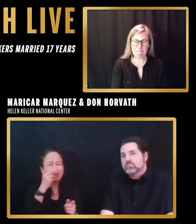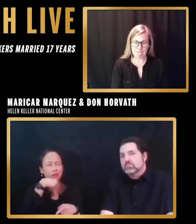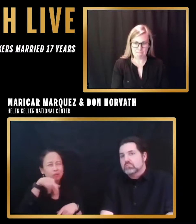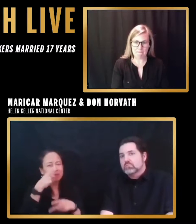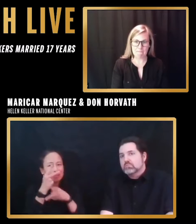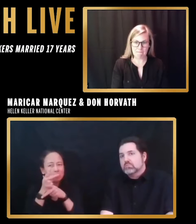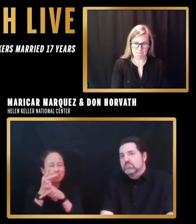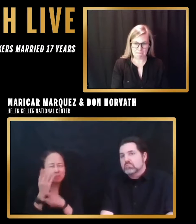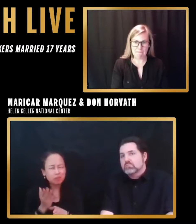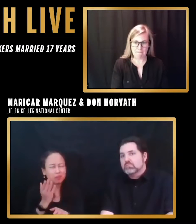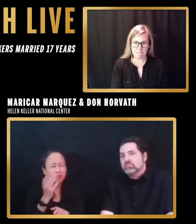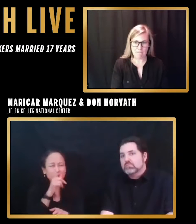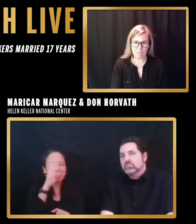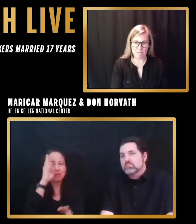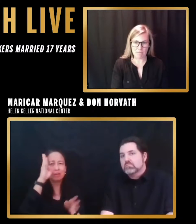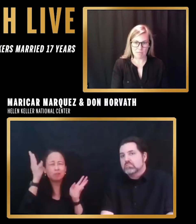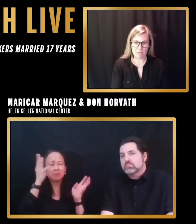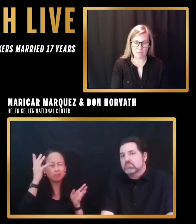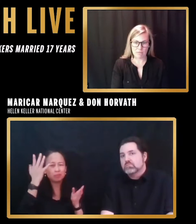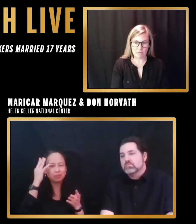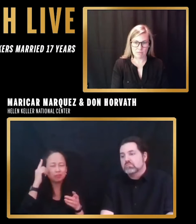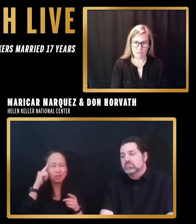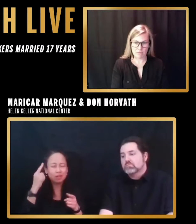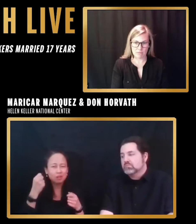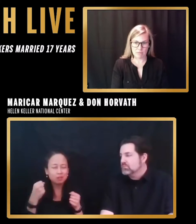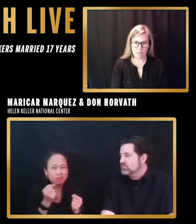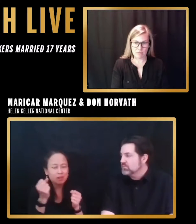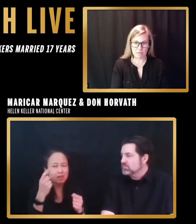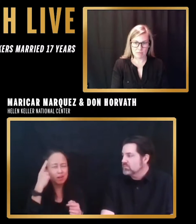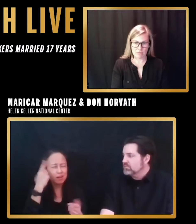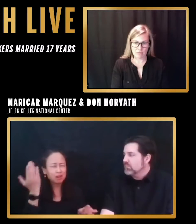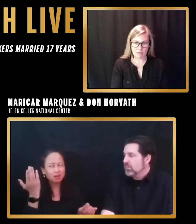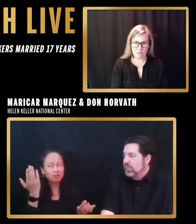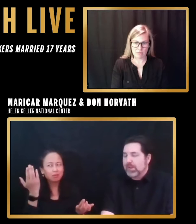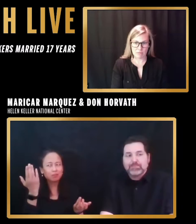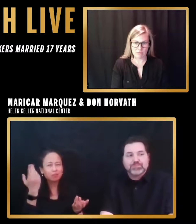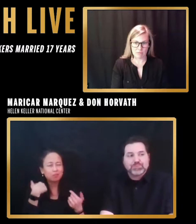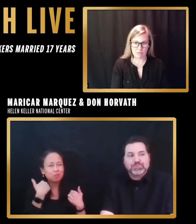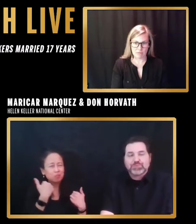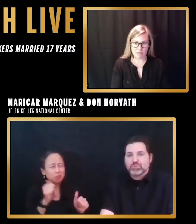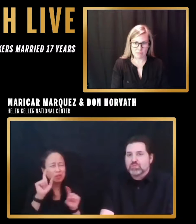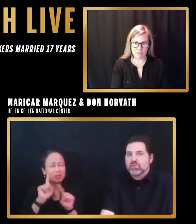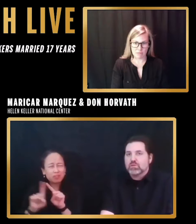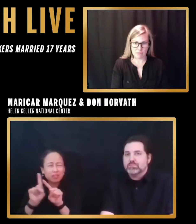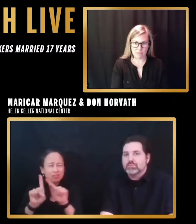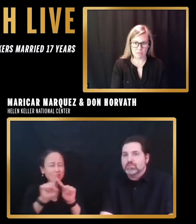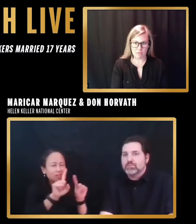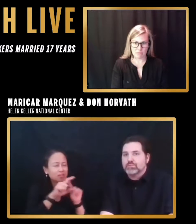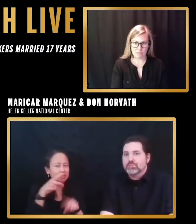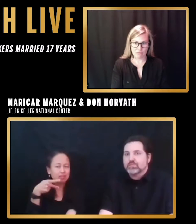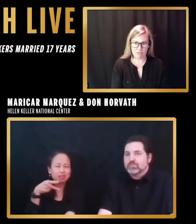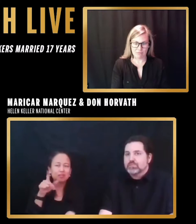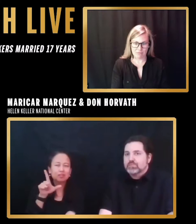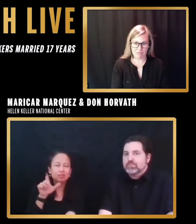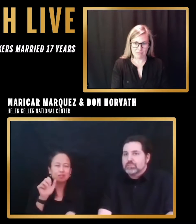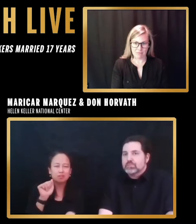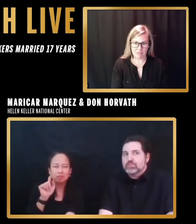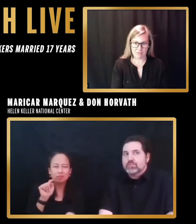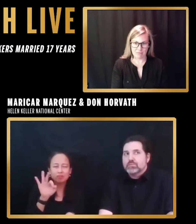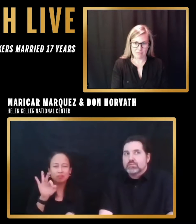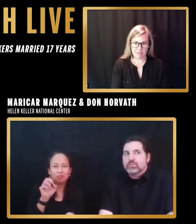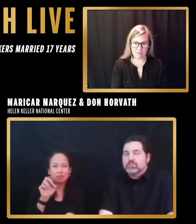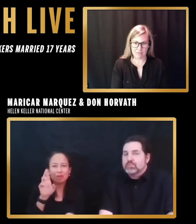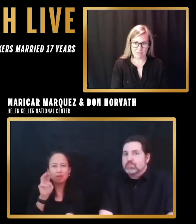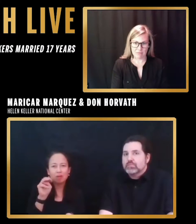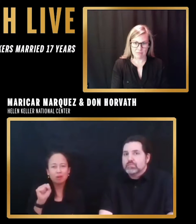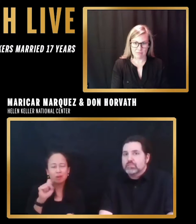display. So it would have been hard for me to participate and I didn't want to be left out. So we got a little bit creative. We've tried a